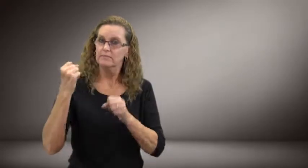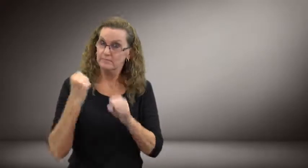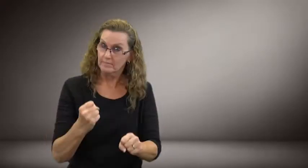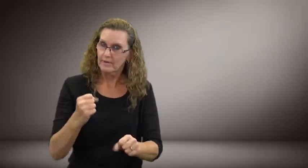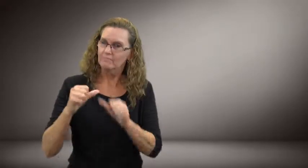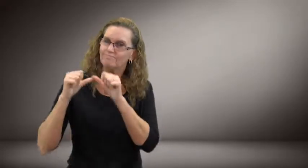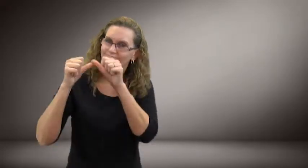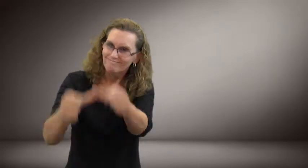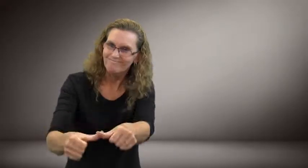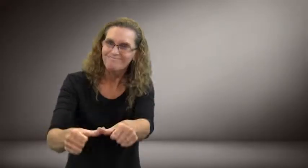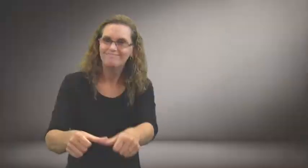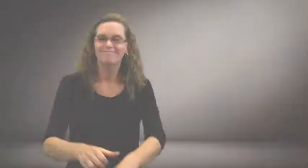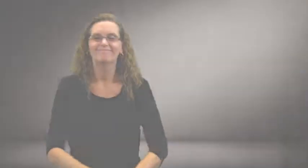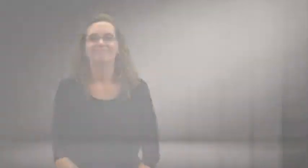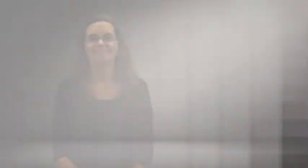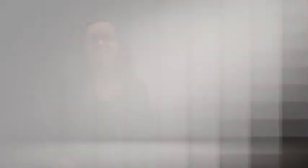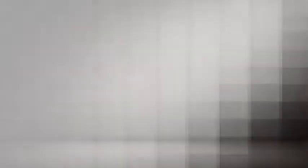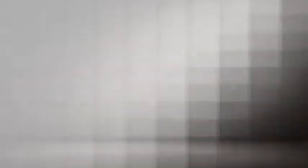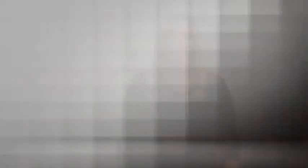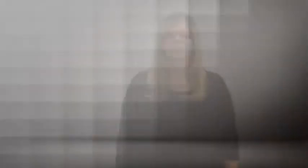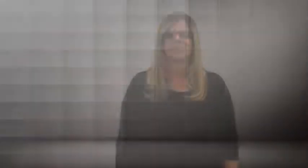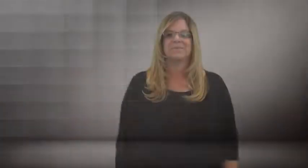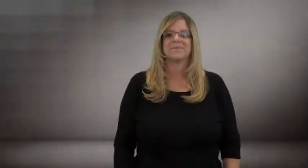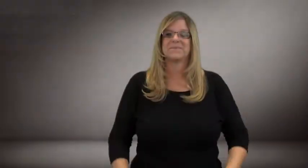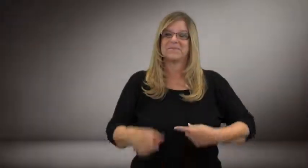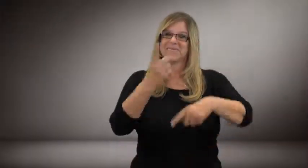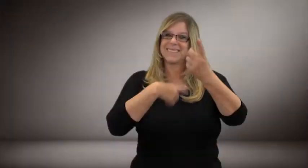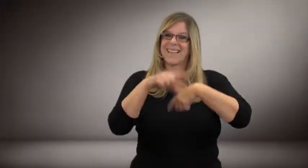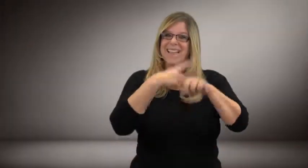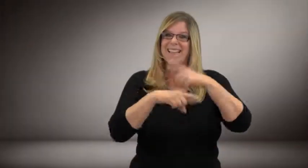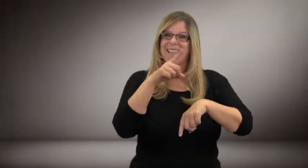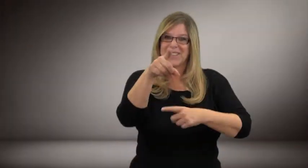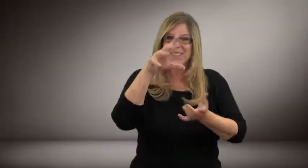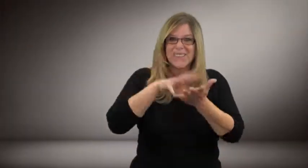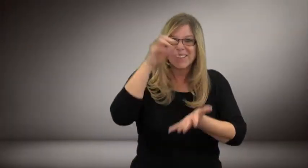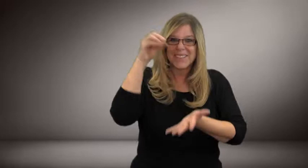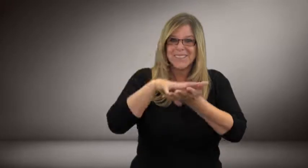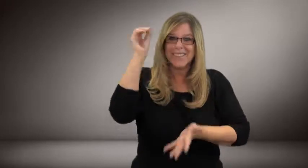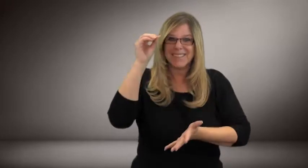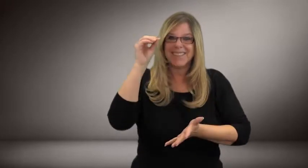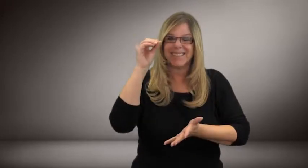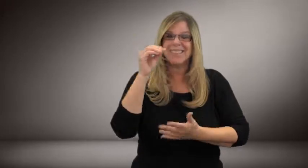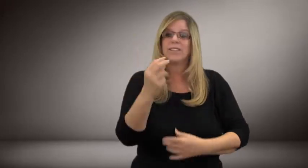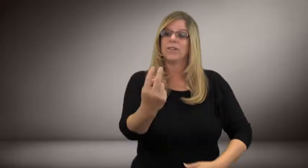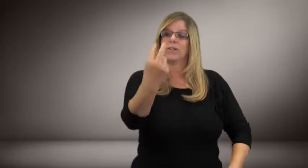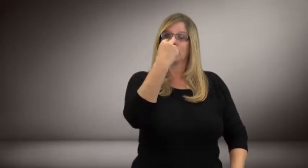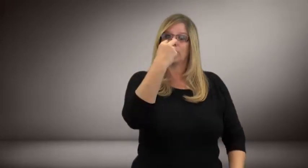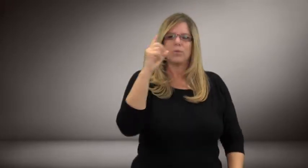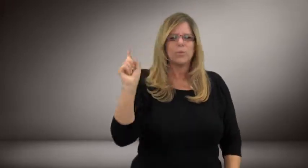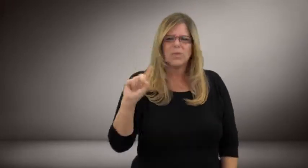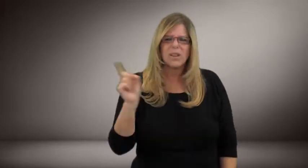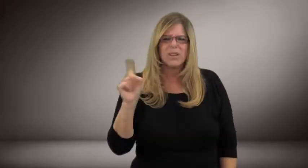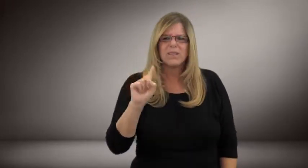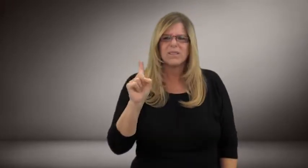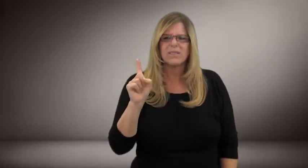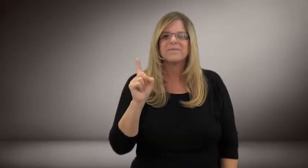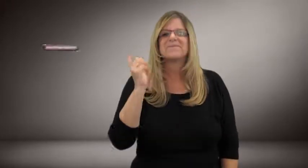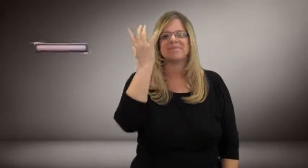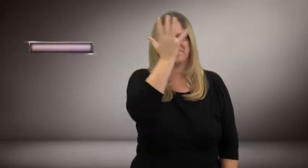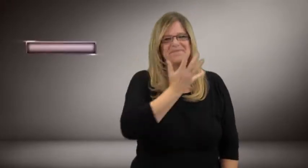stick with it and use that dominant hand. Okay, so you're learning sign language. Here's a tip. You